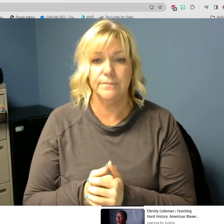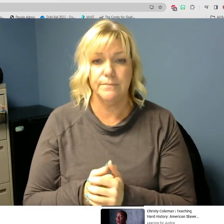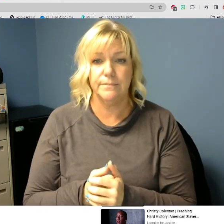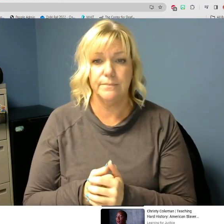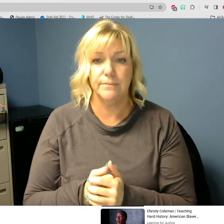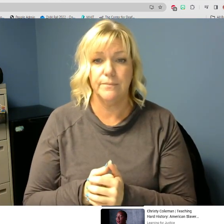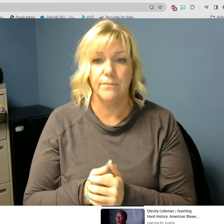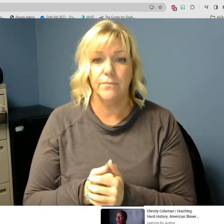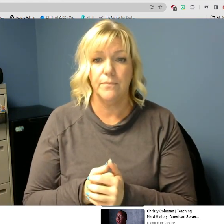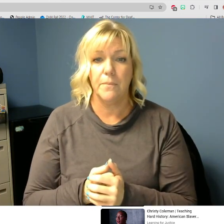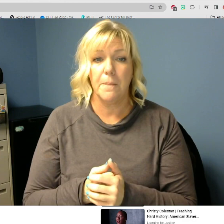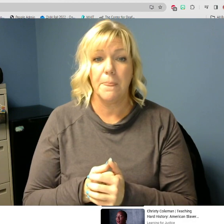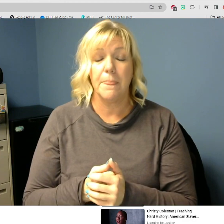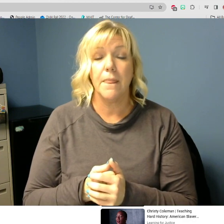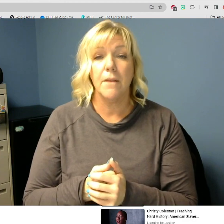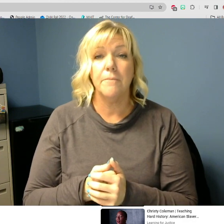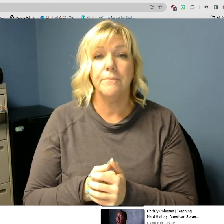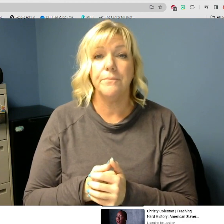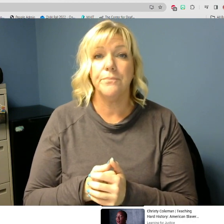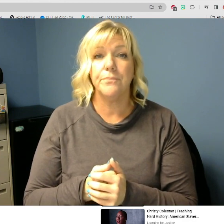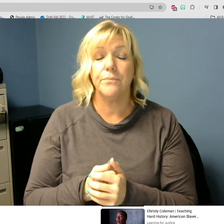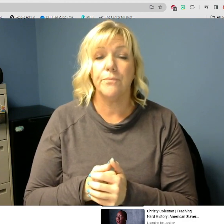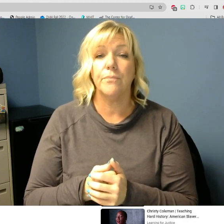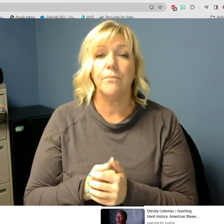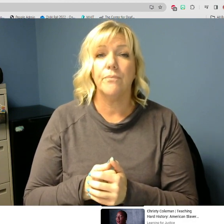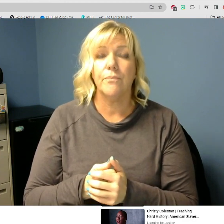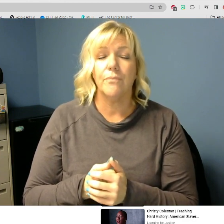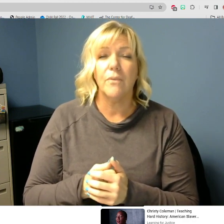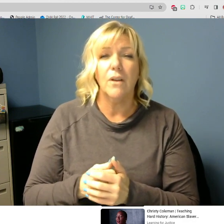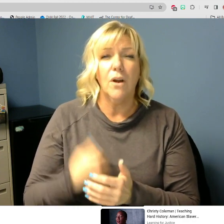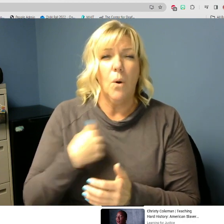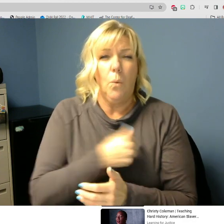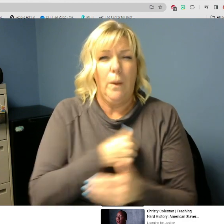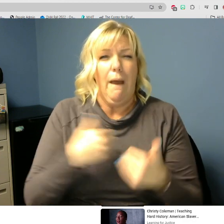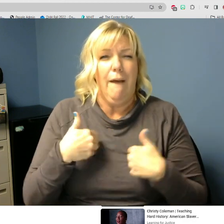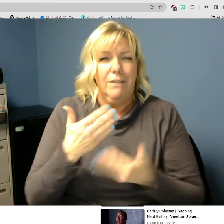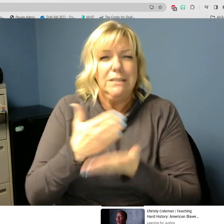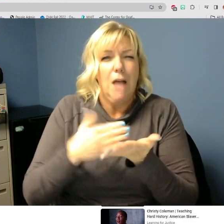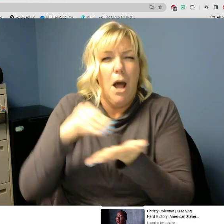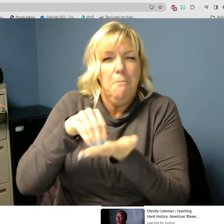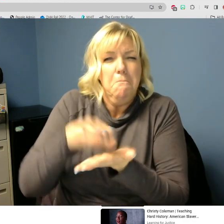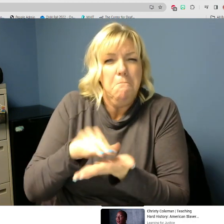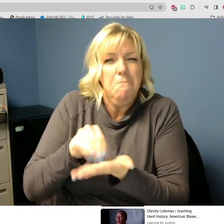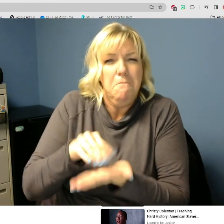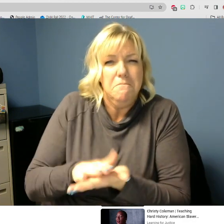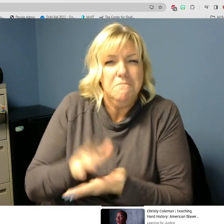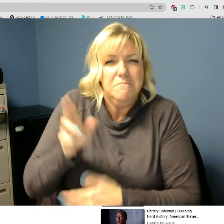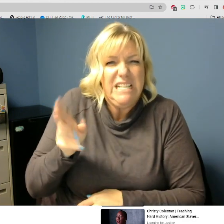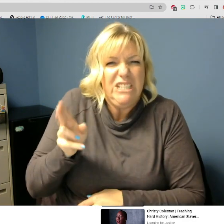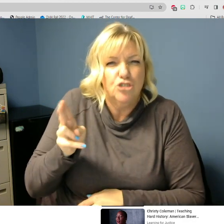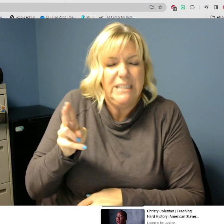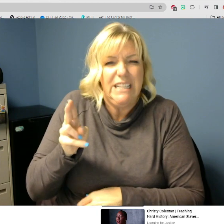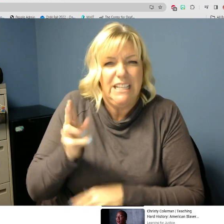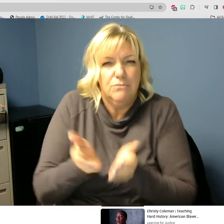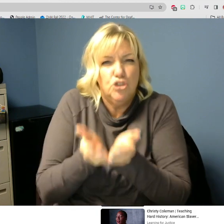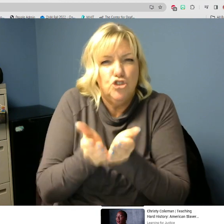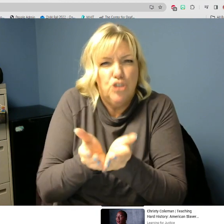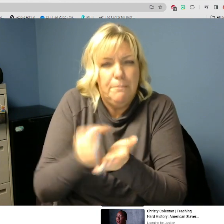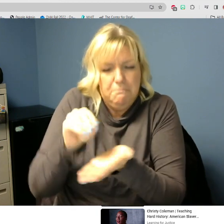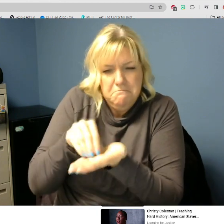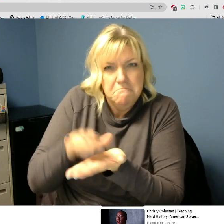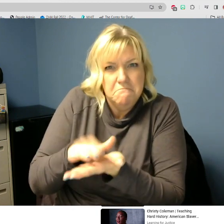you look at the shipping records of ships and